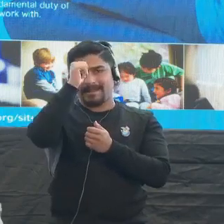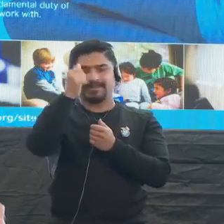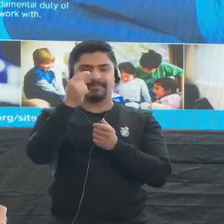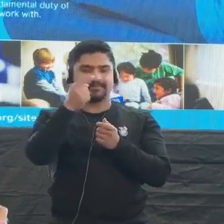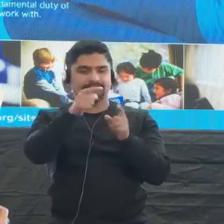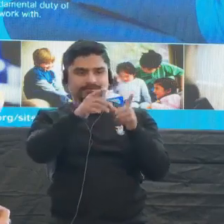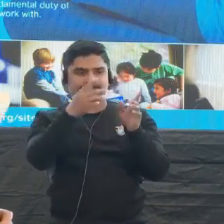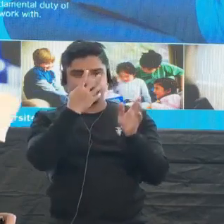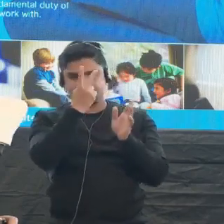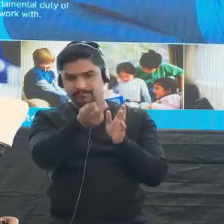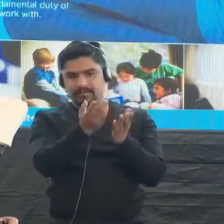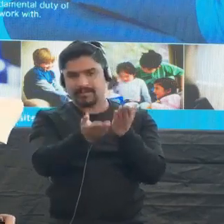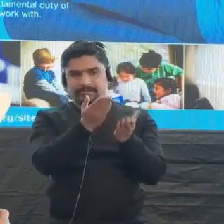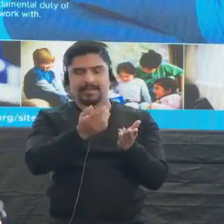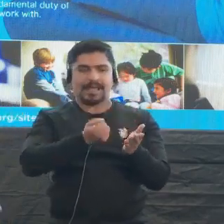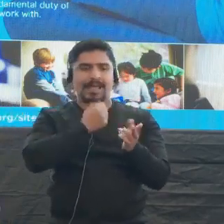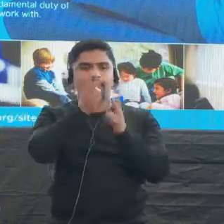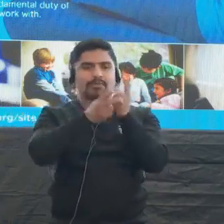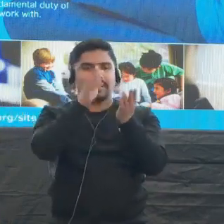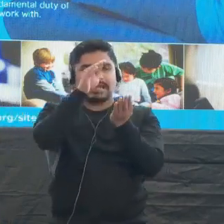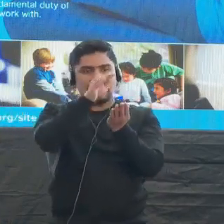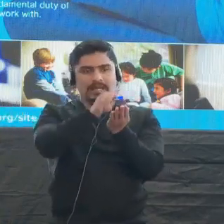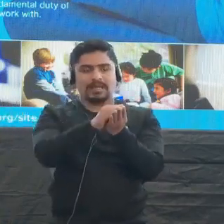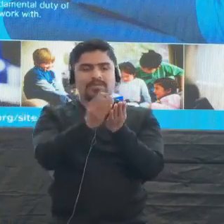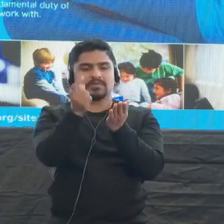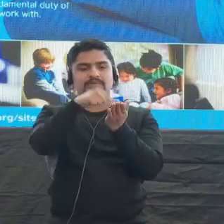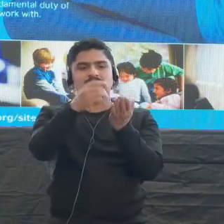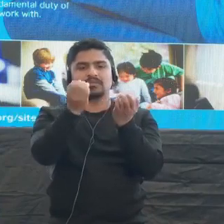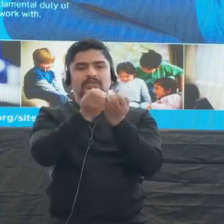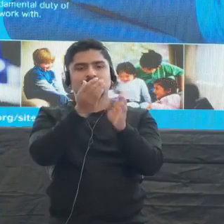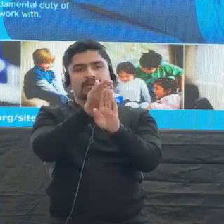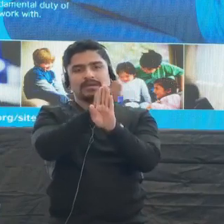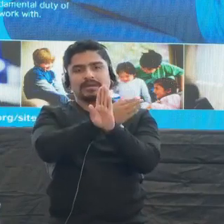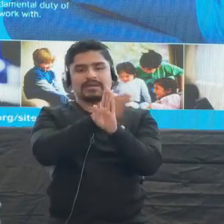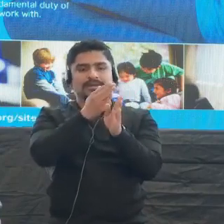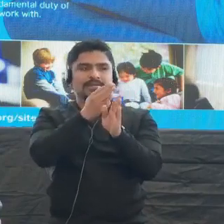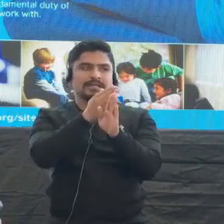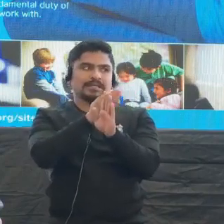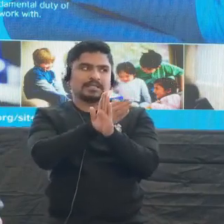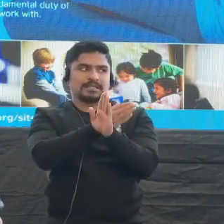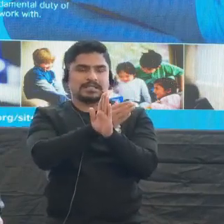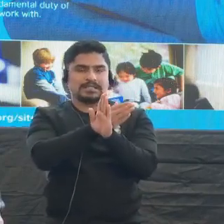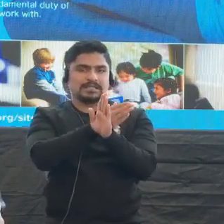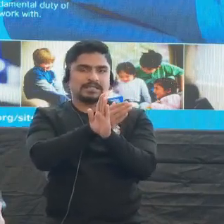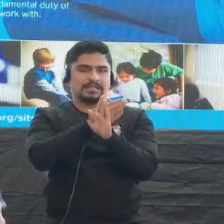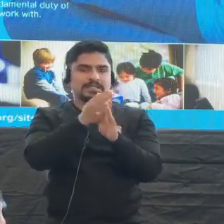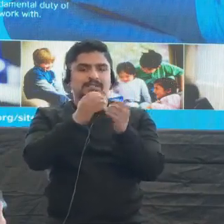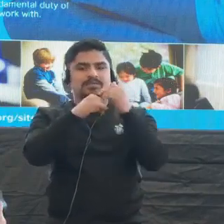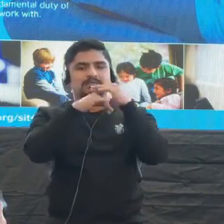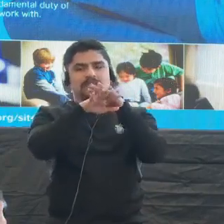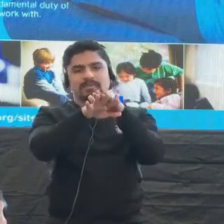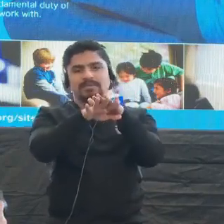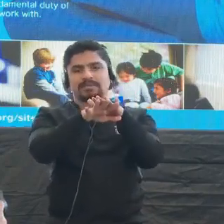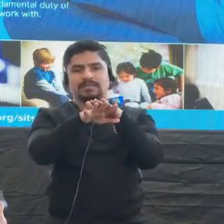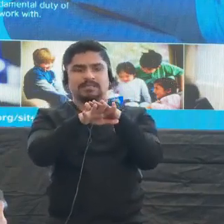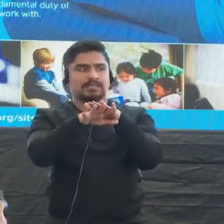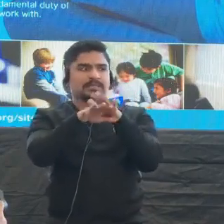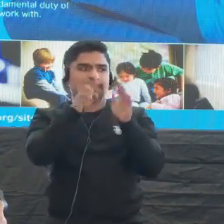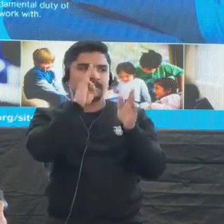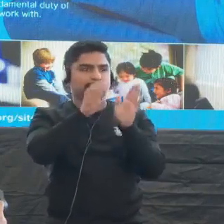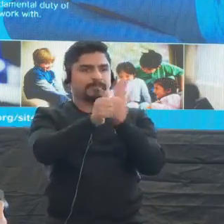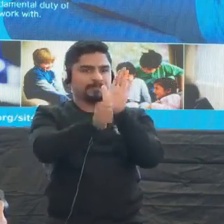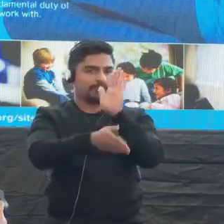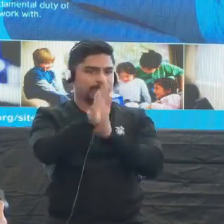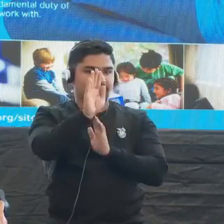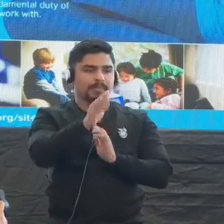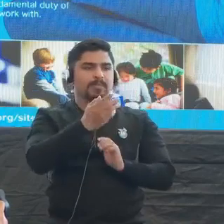lecture, I want to focus on inclusion. So now first question is that inclusion